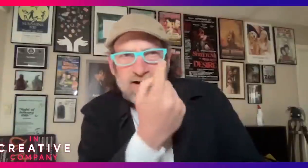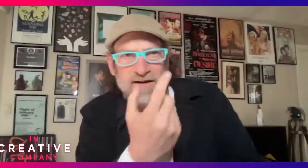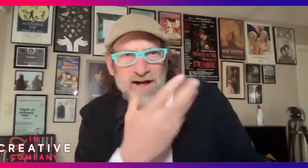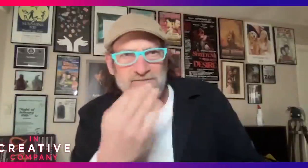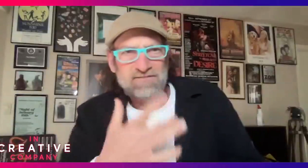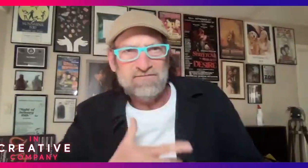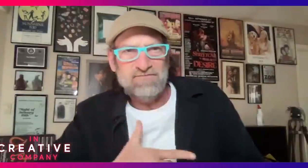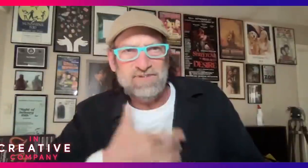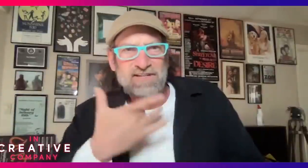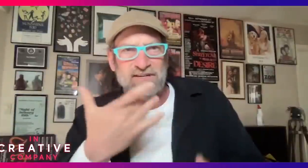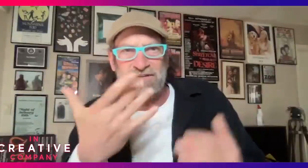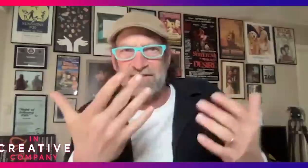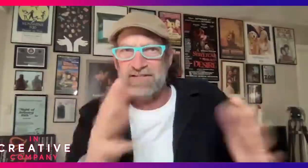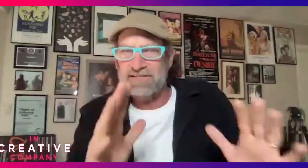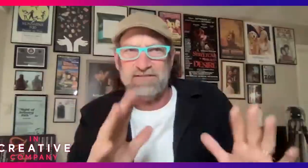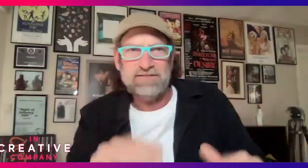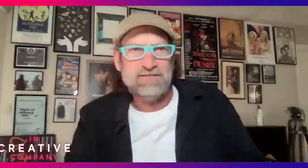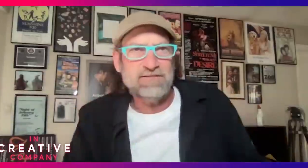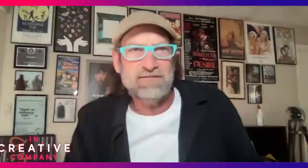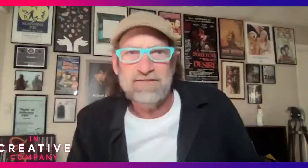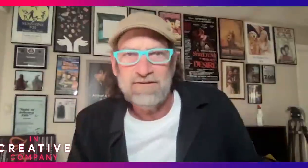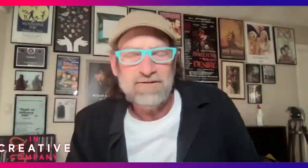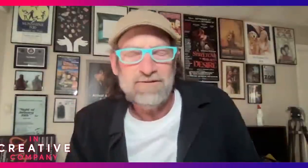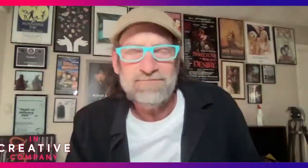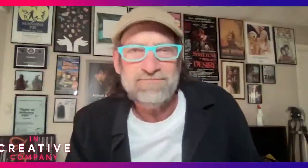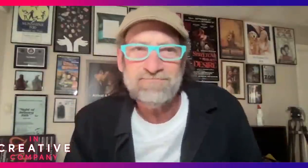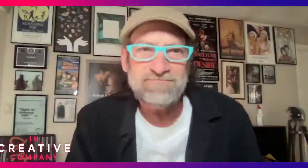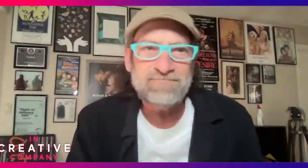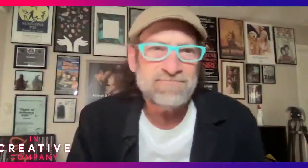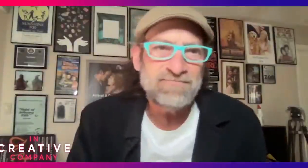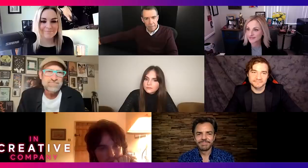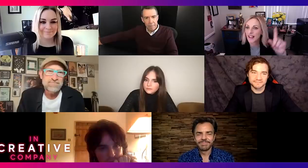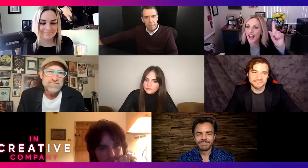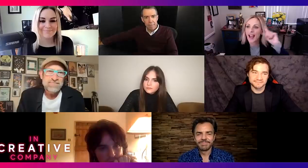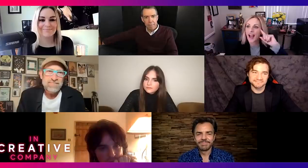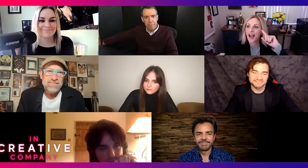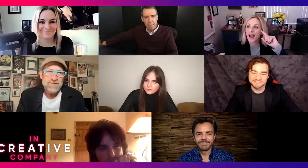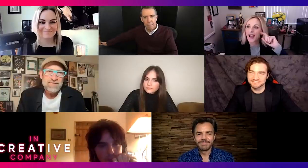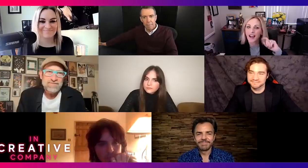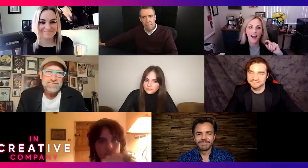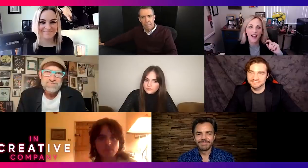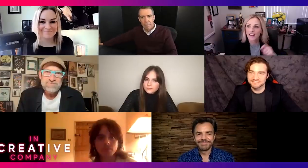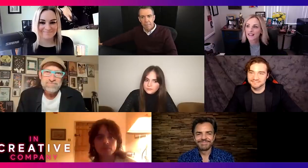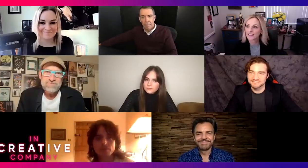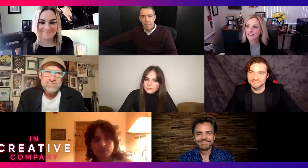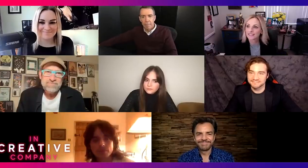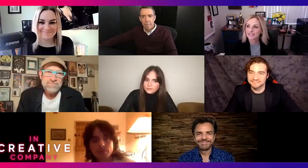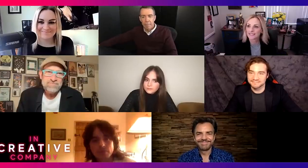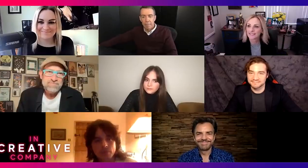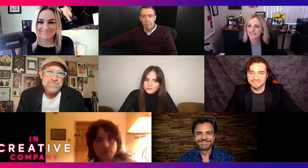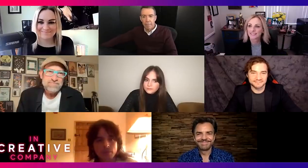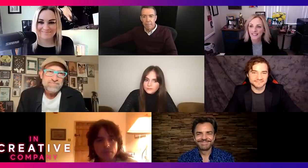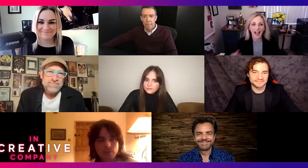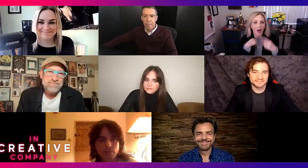everything quiet and just communicating everything through the eyes and just feel it. That was it.